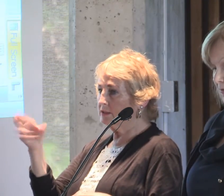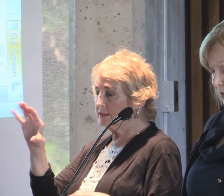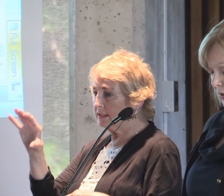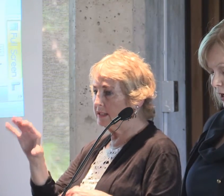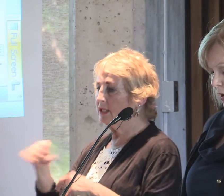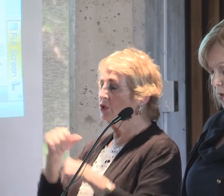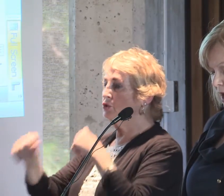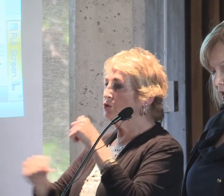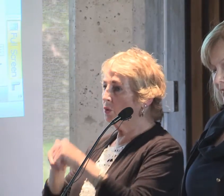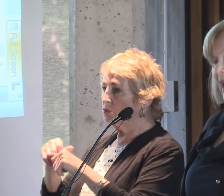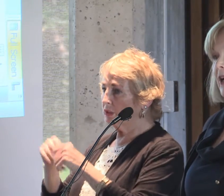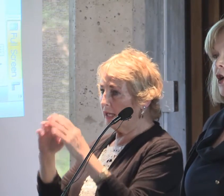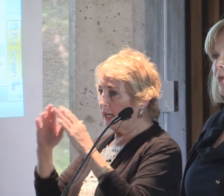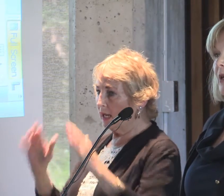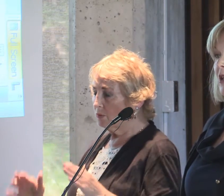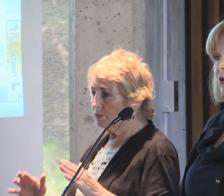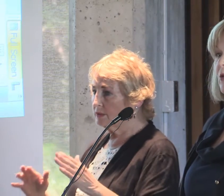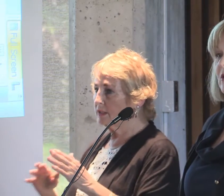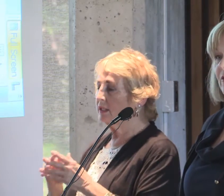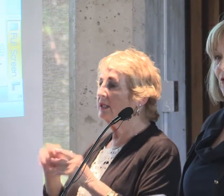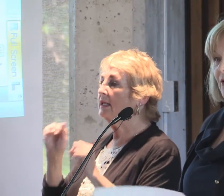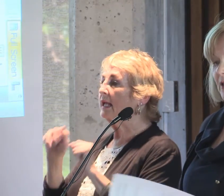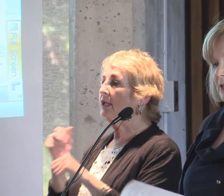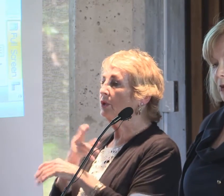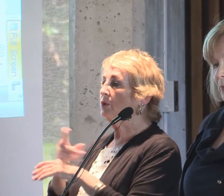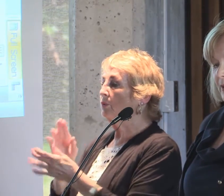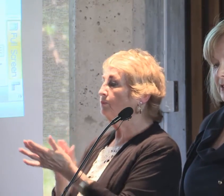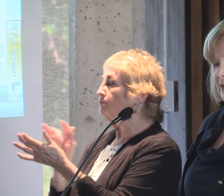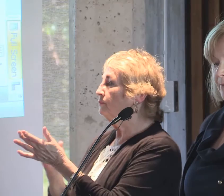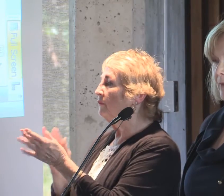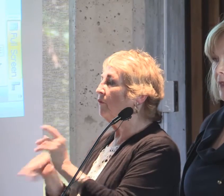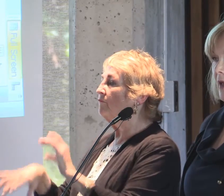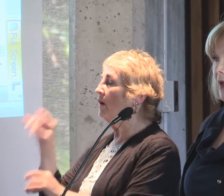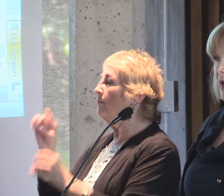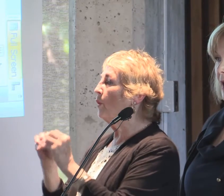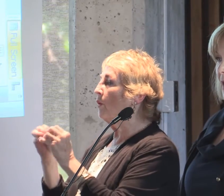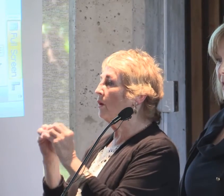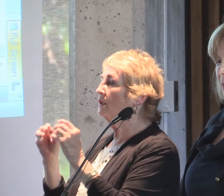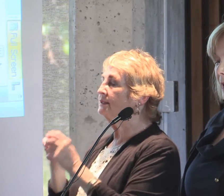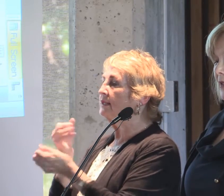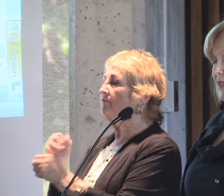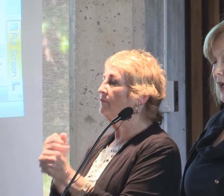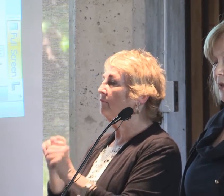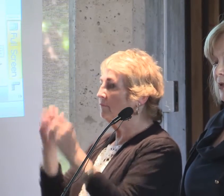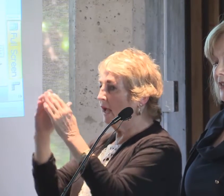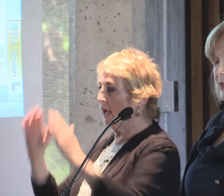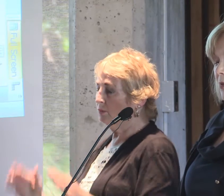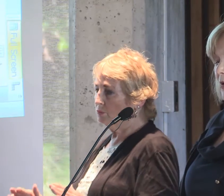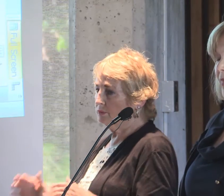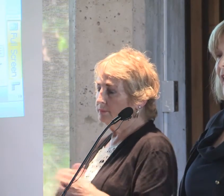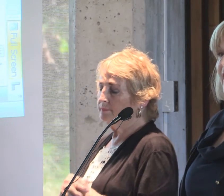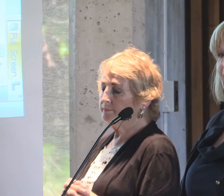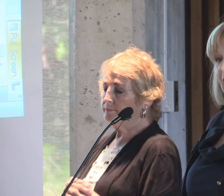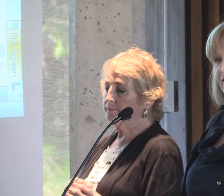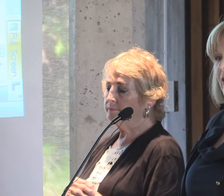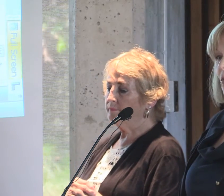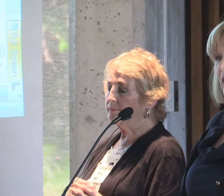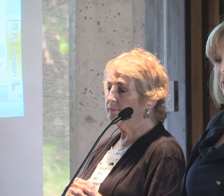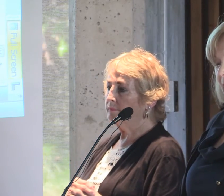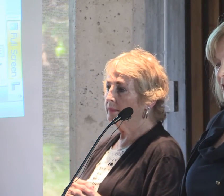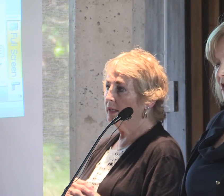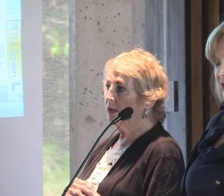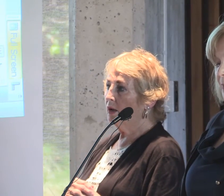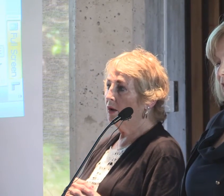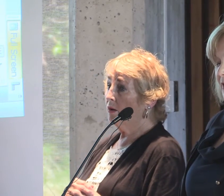housing portfolio that could be used for this purpose. Building on the principle that